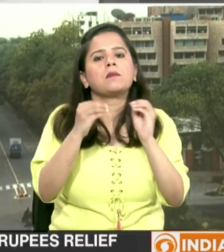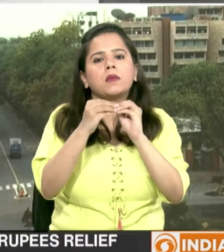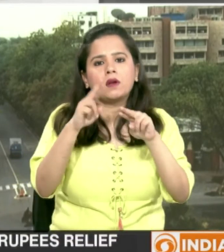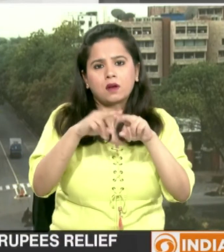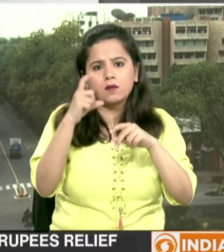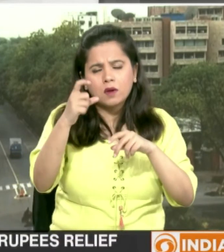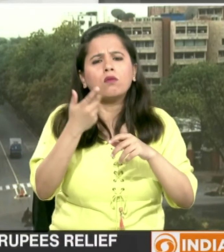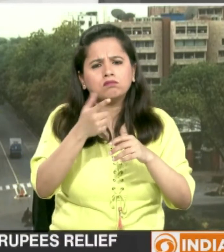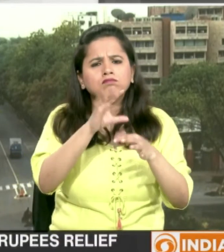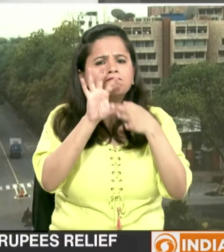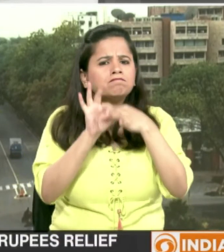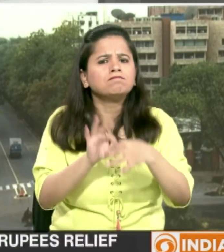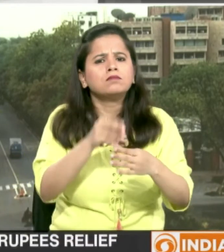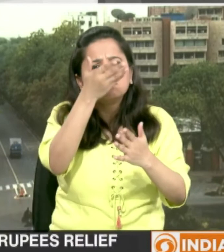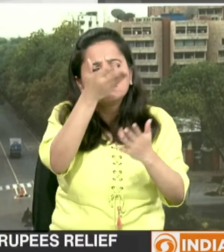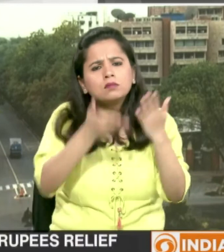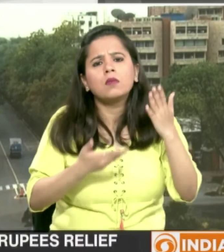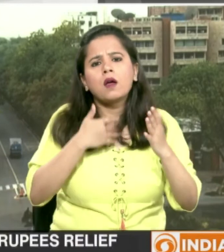MFIs,